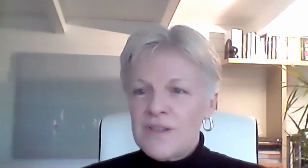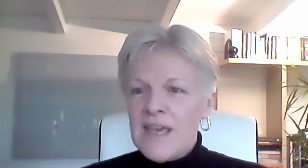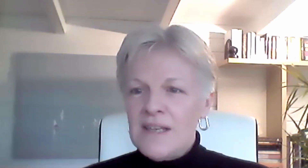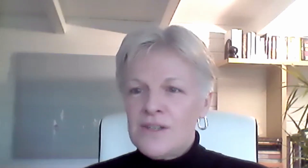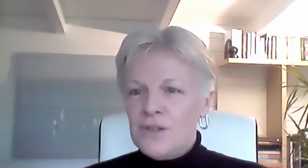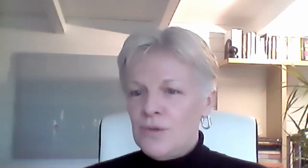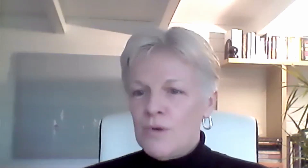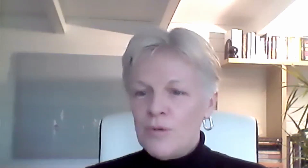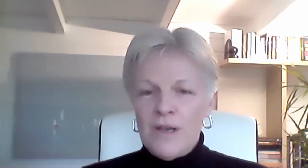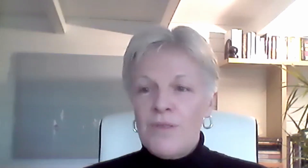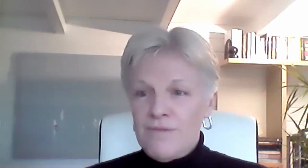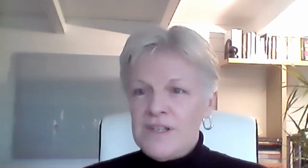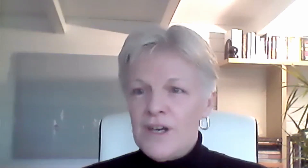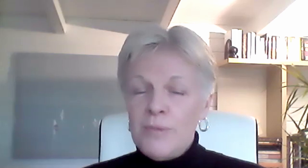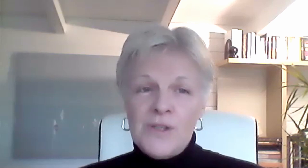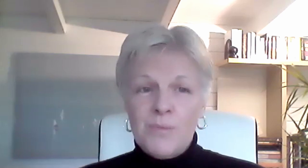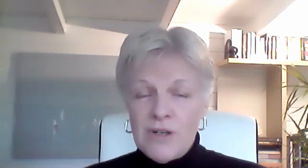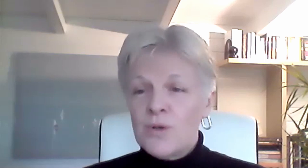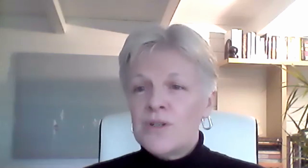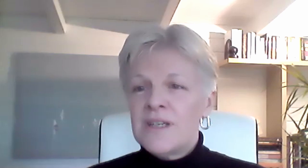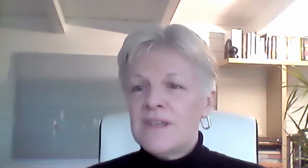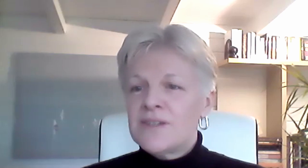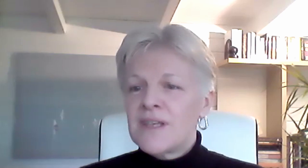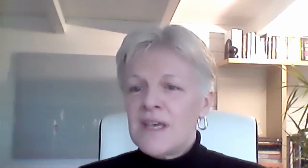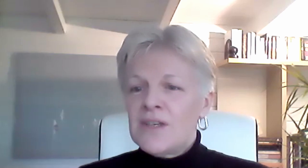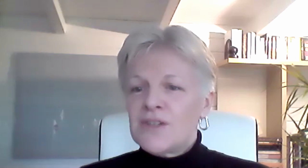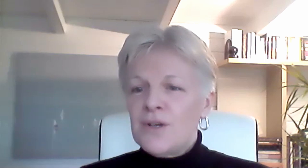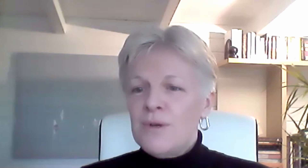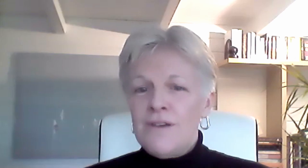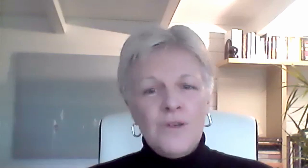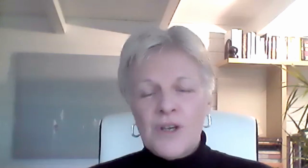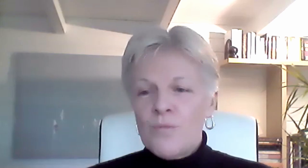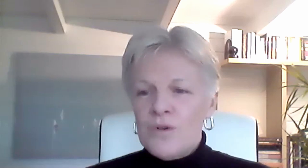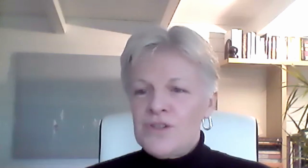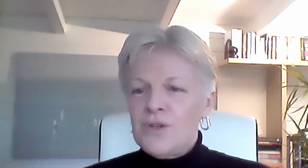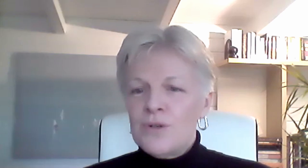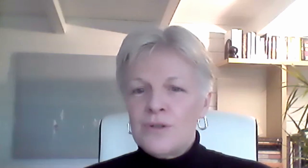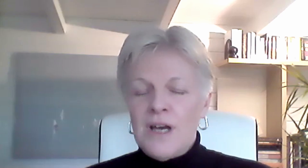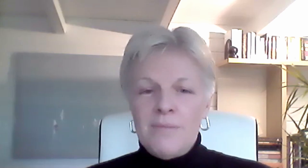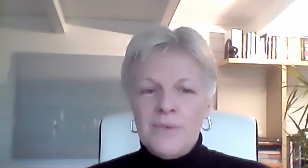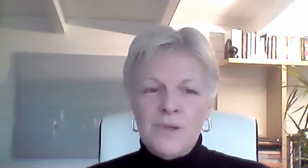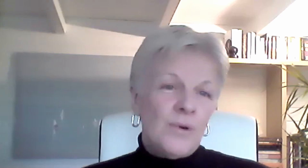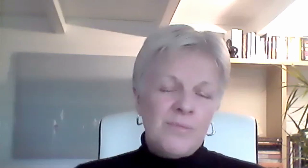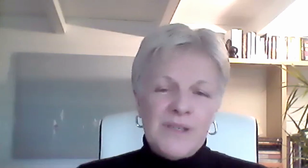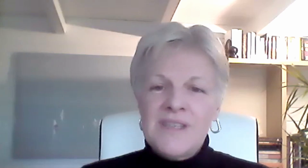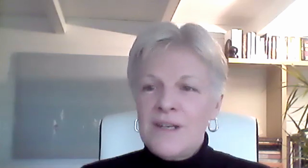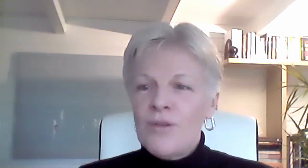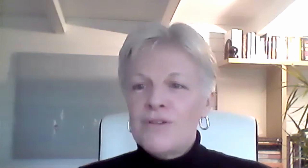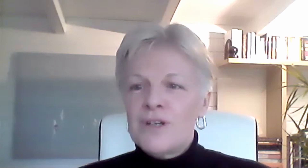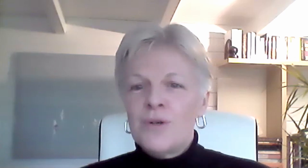at the end, you will be on the video because we're recording this. So if you don't want your you want to be seen on the